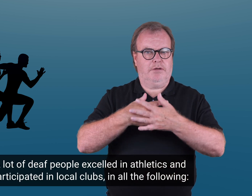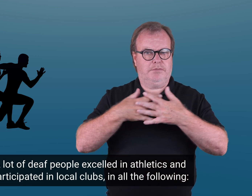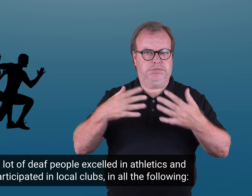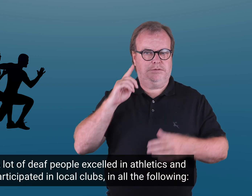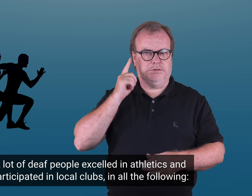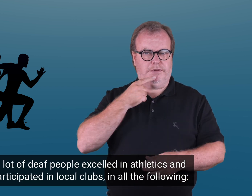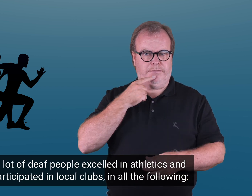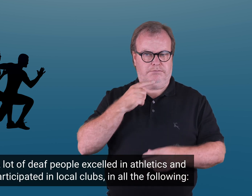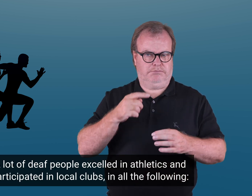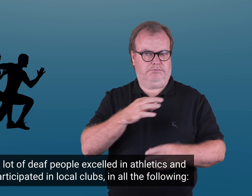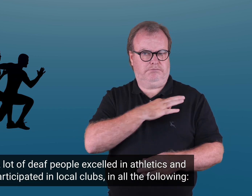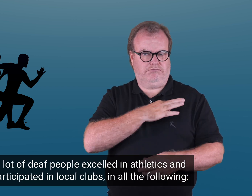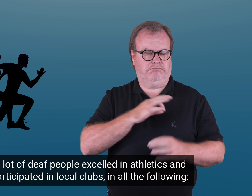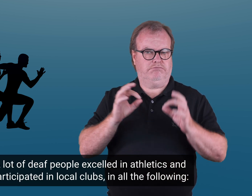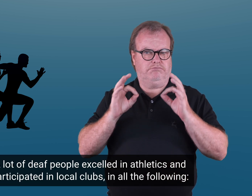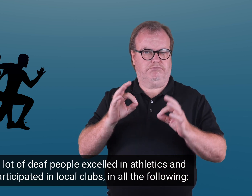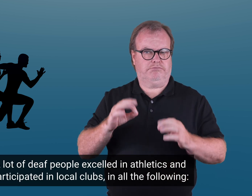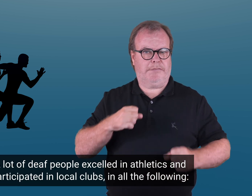A lot of deaf people excelled in athletics